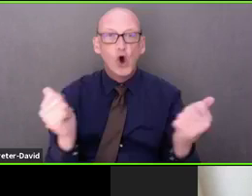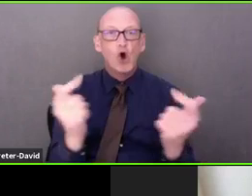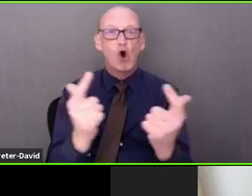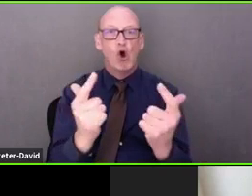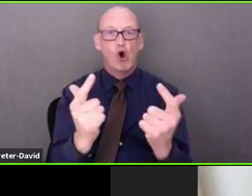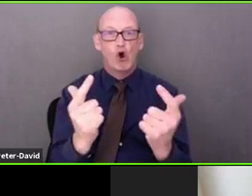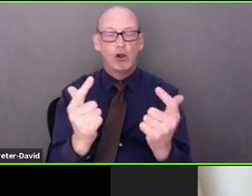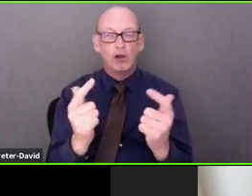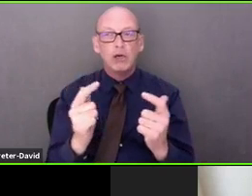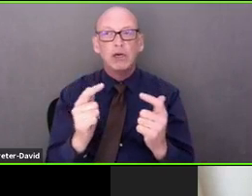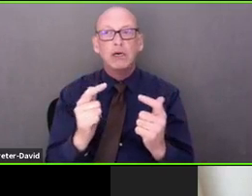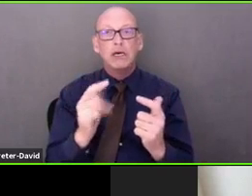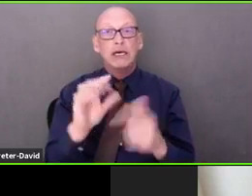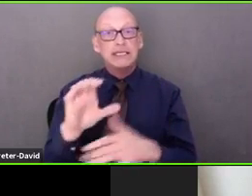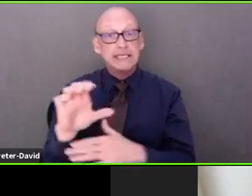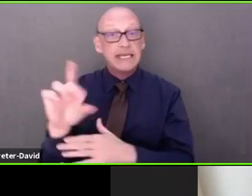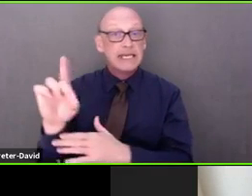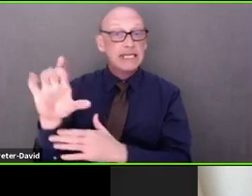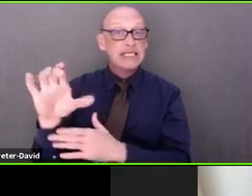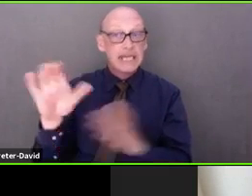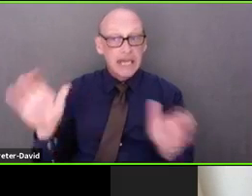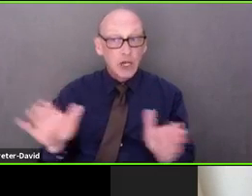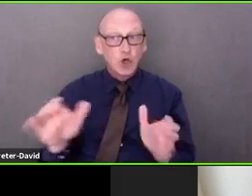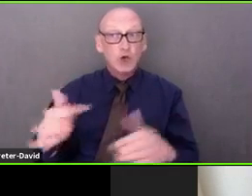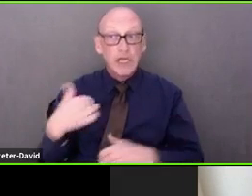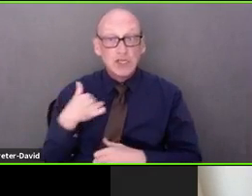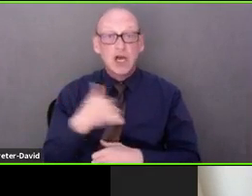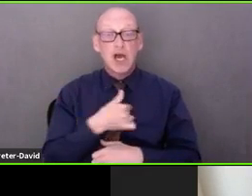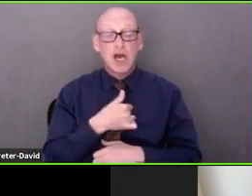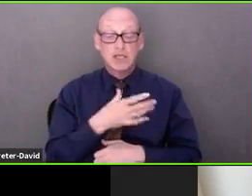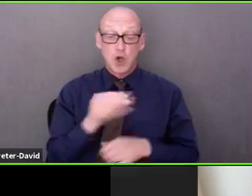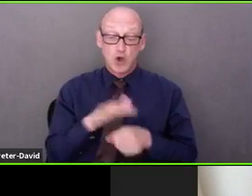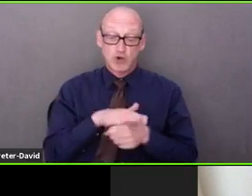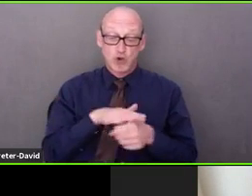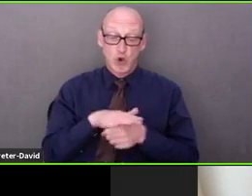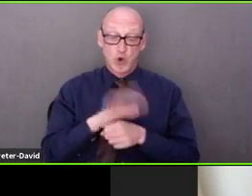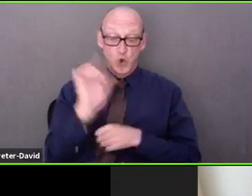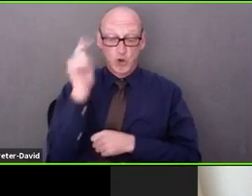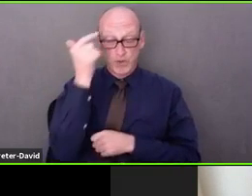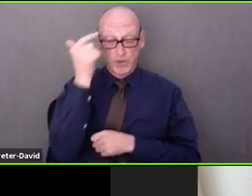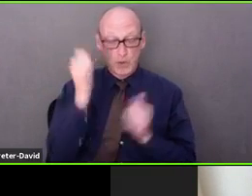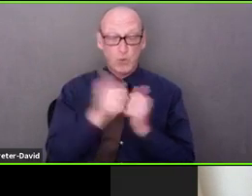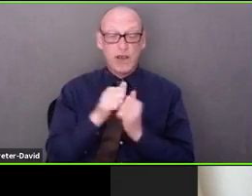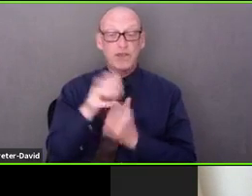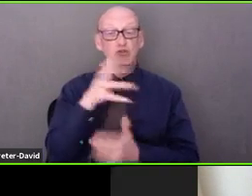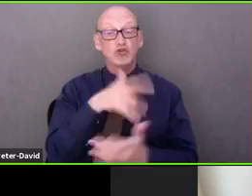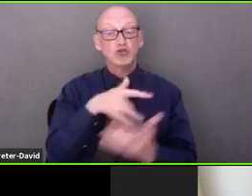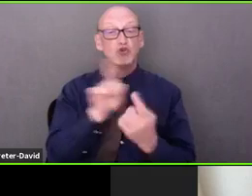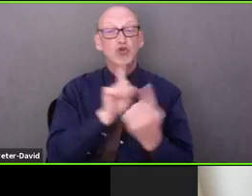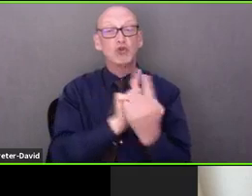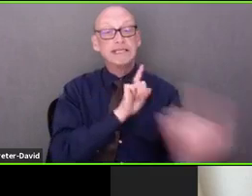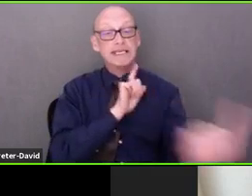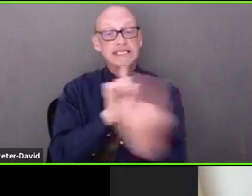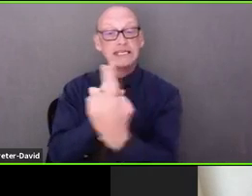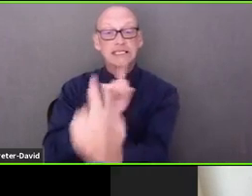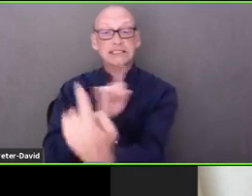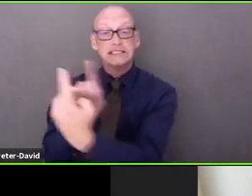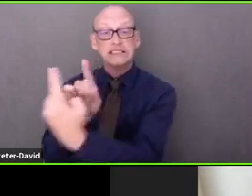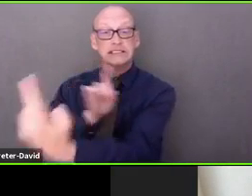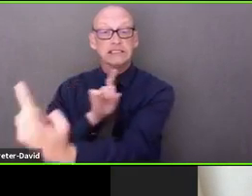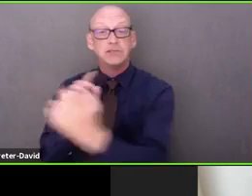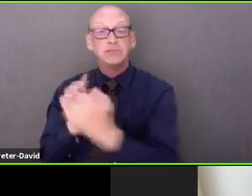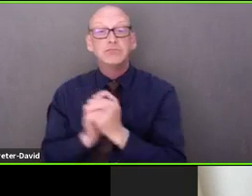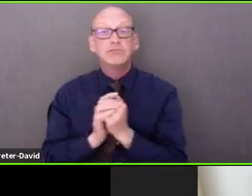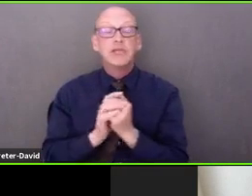facts that the CDC is encouraging us, as well as our local government, with social distancing to help prevent the spread